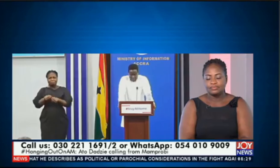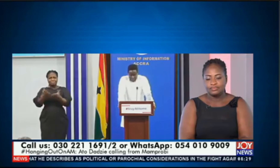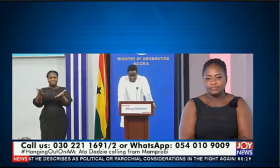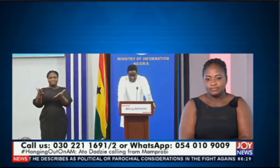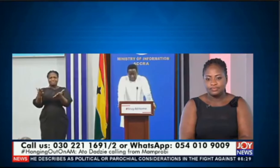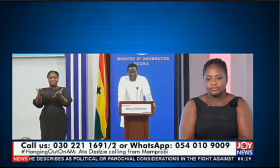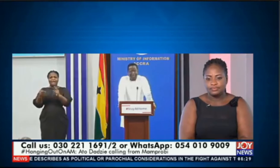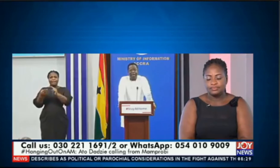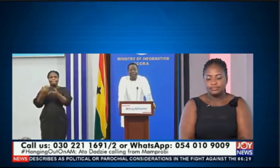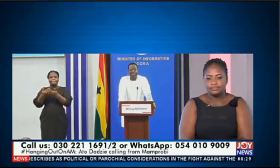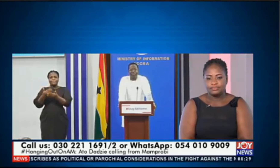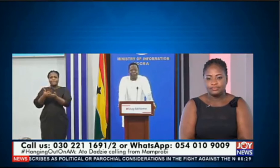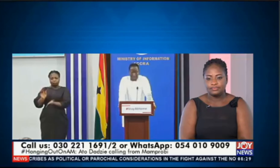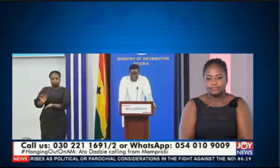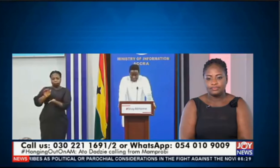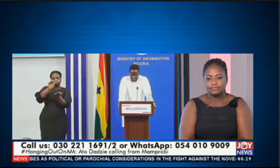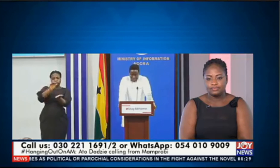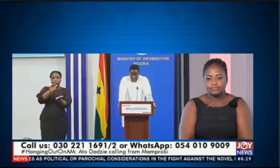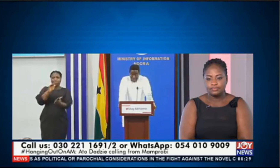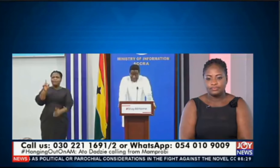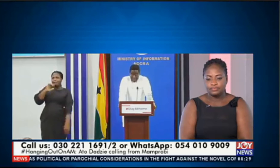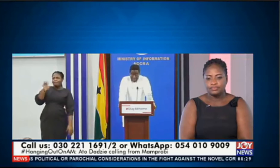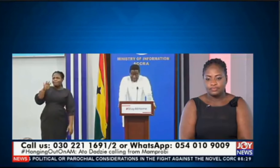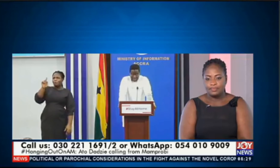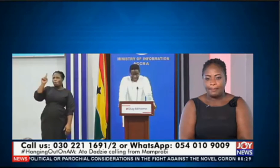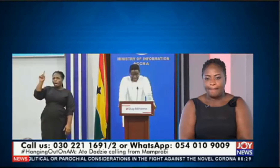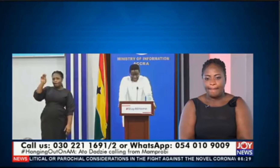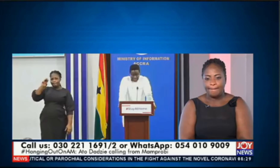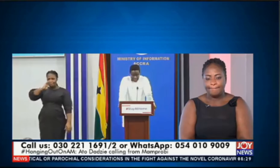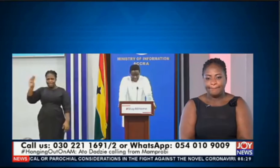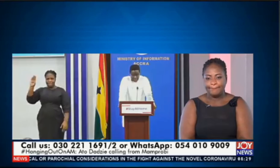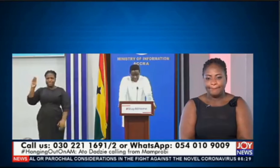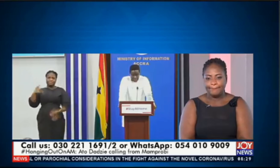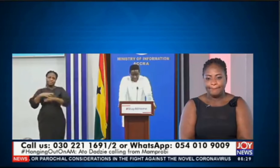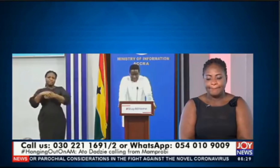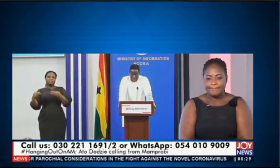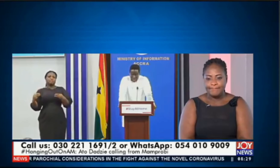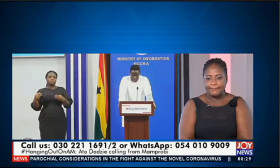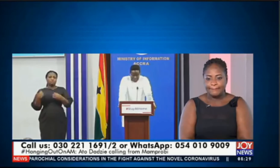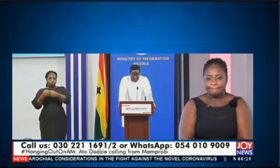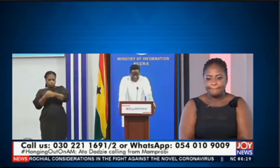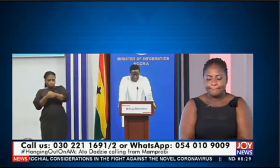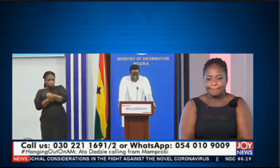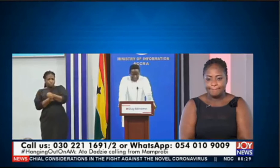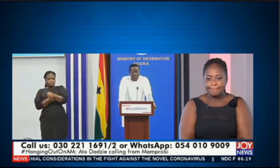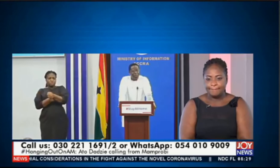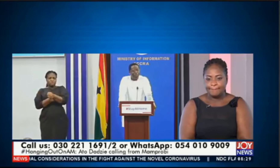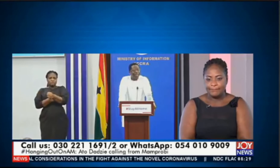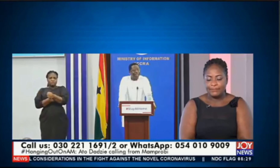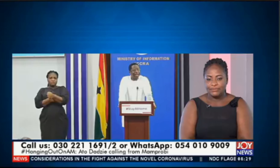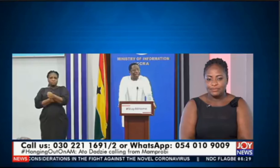program? And she put her life at risk for all of us and for the vulnerable to also get the